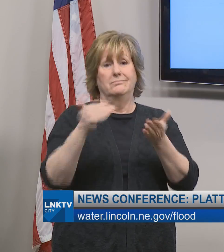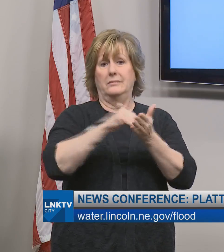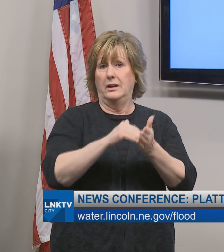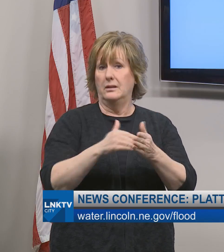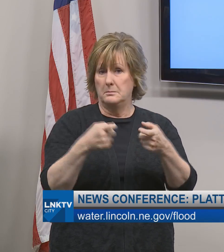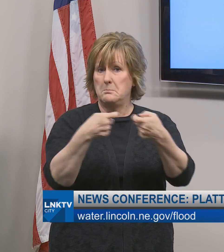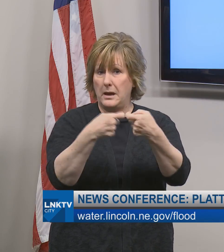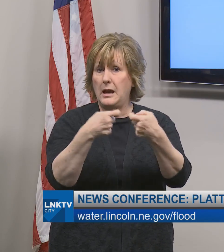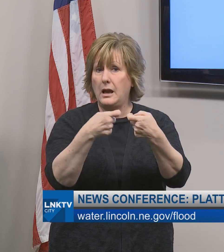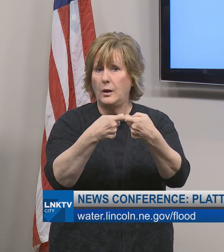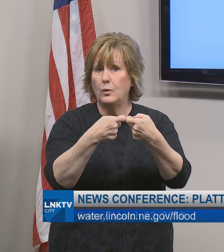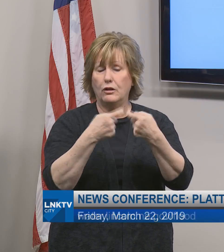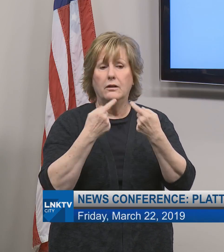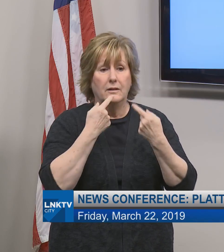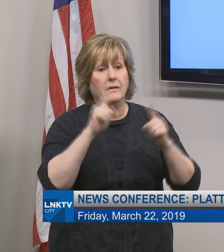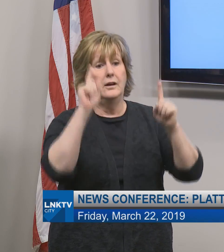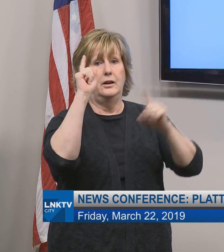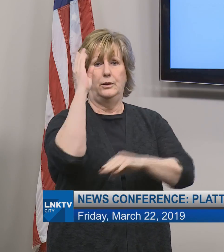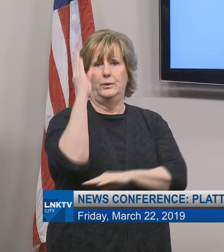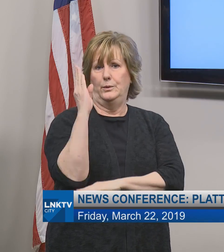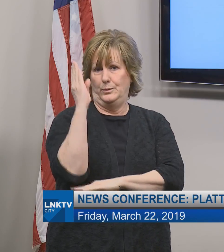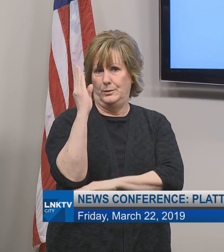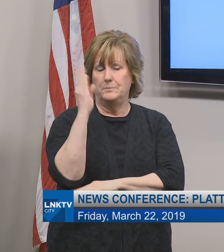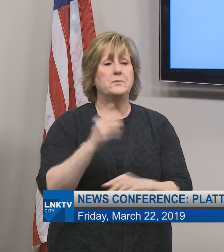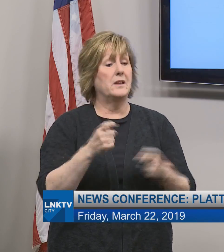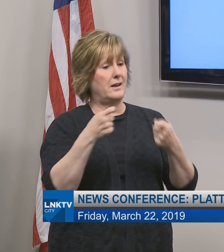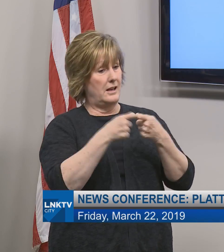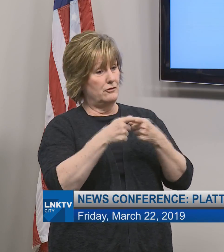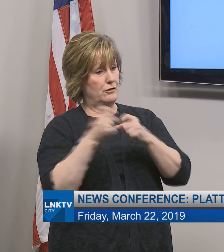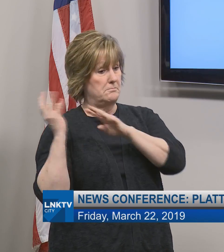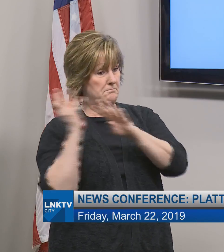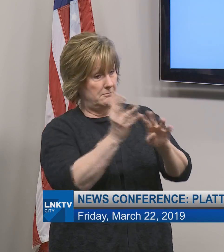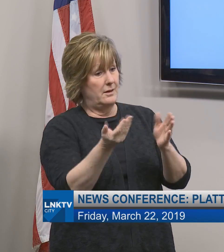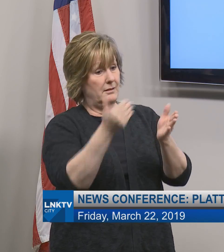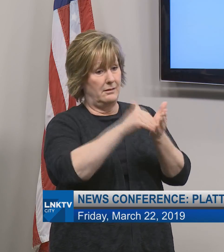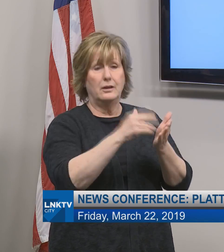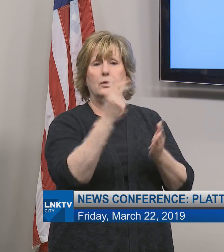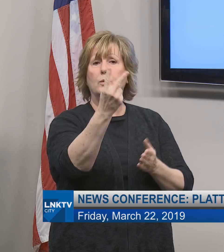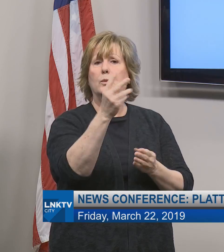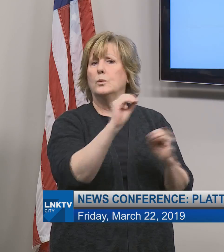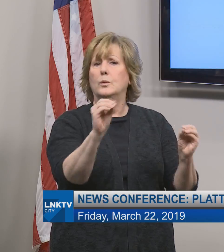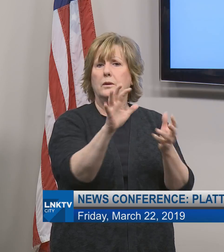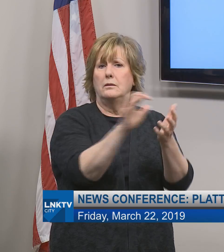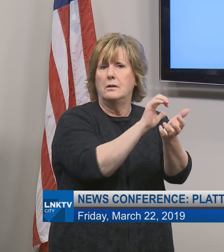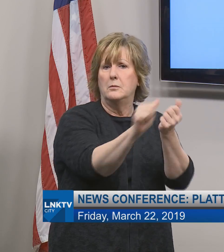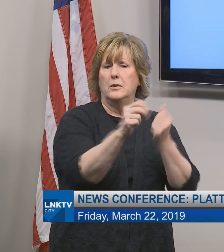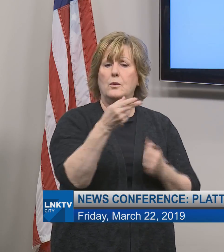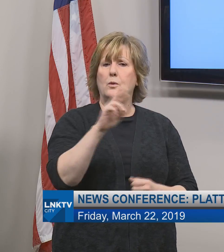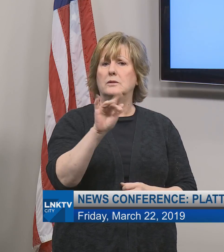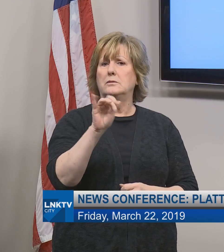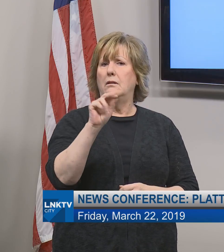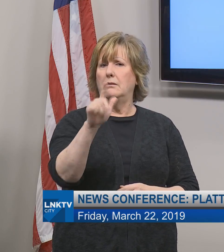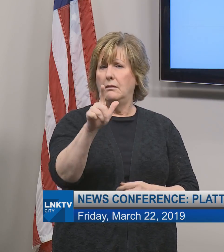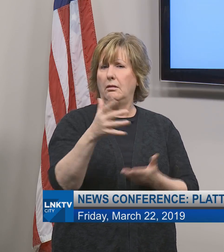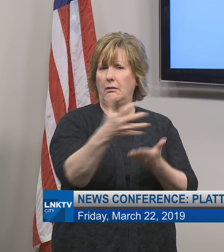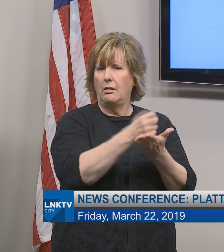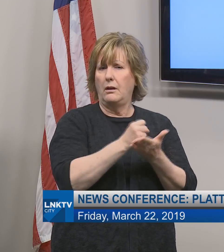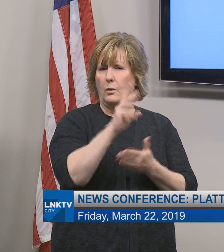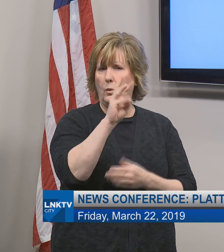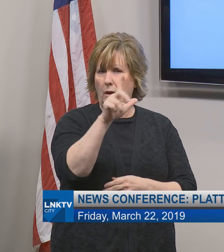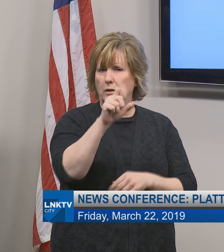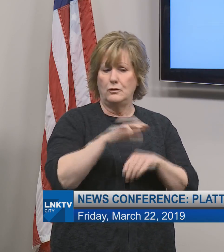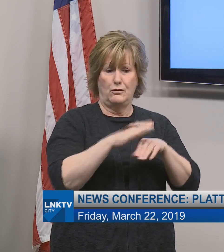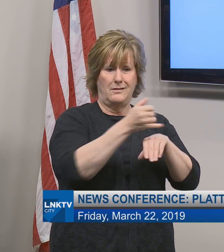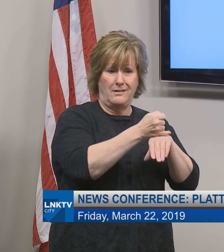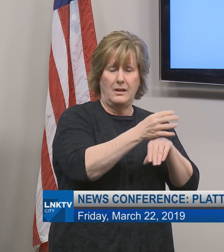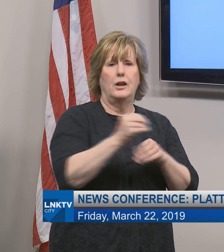around noon successfully did so. Electricity was restored to the 2 undamaged horizontal collector wells on the island and our